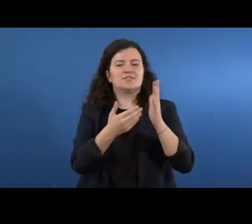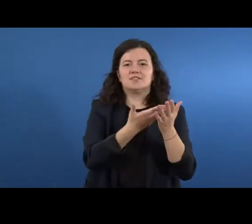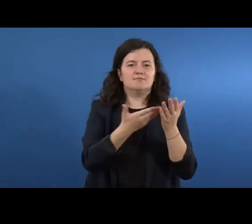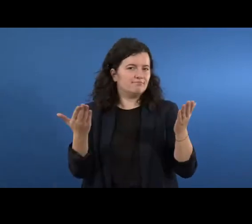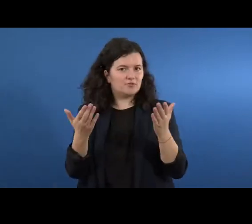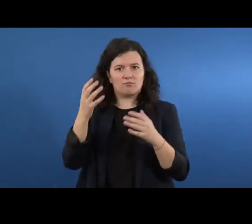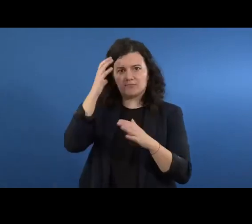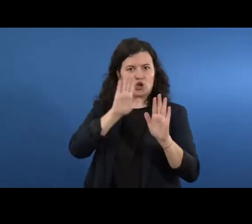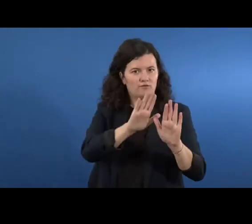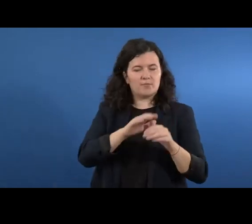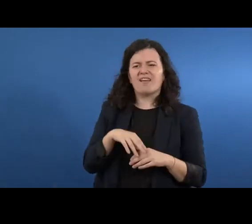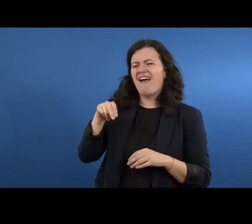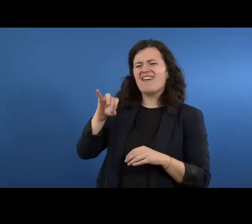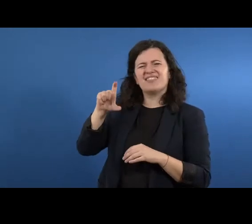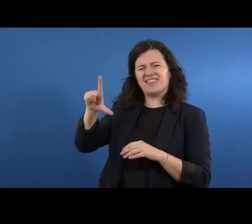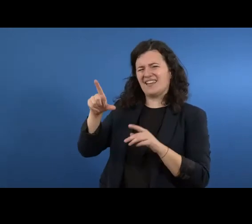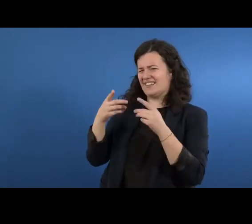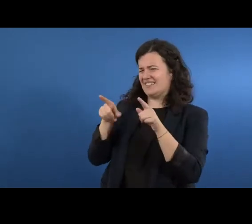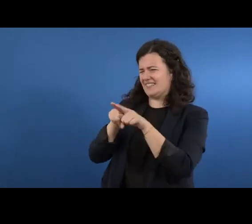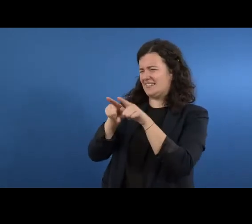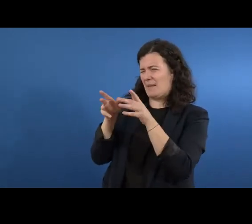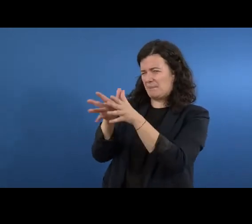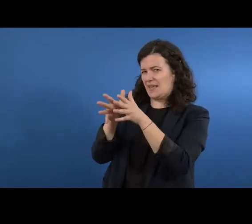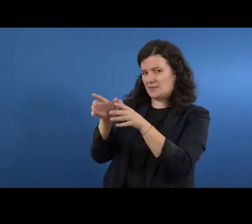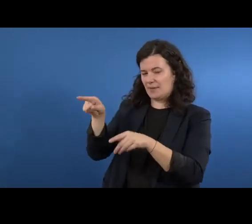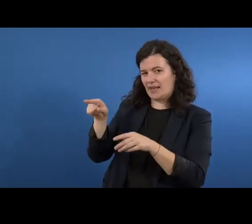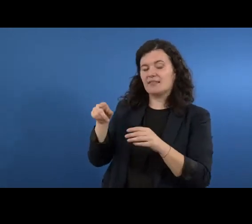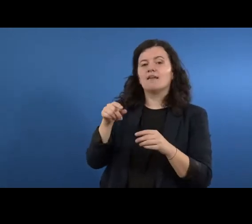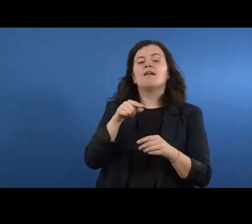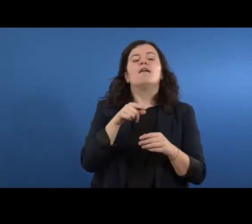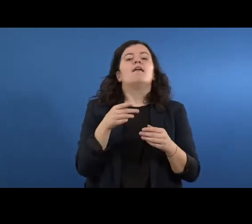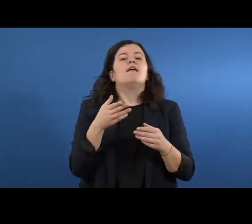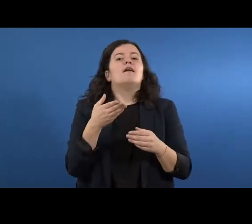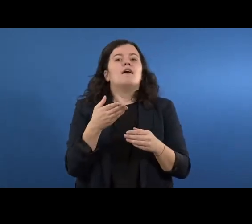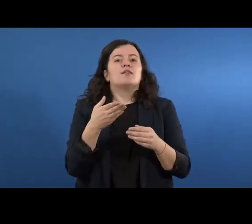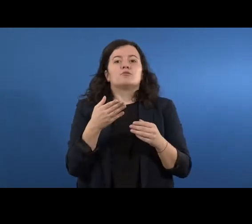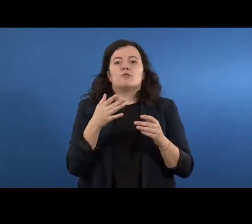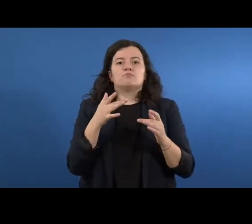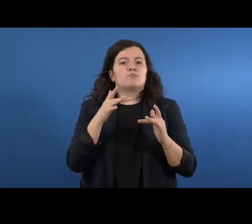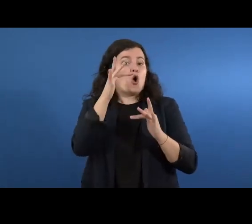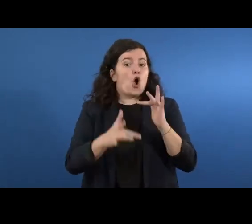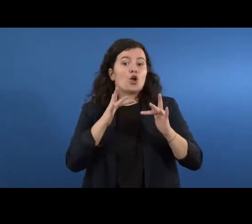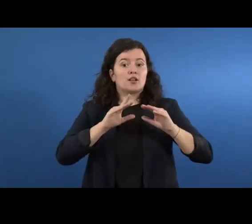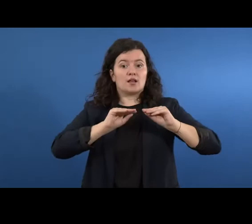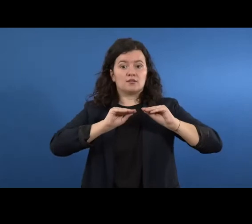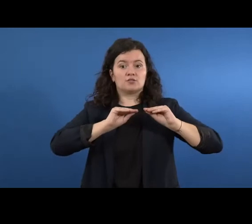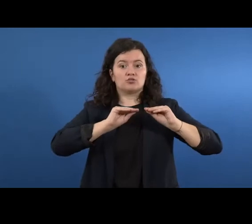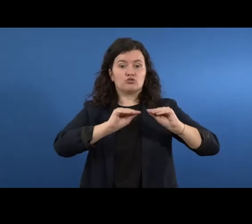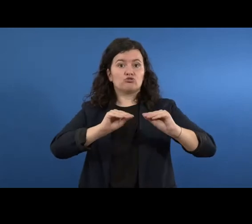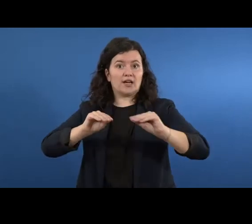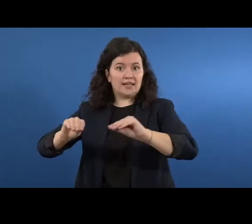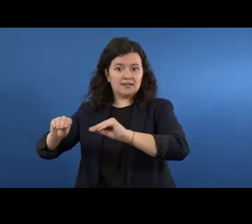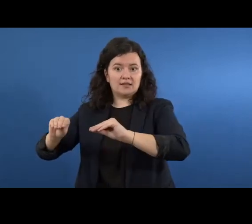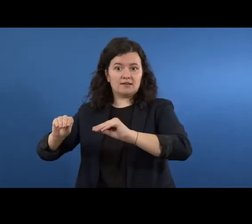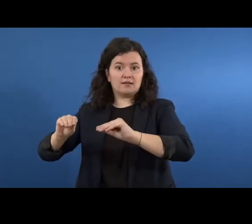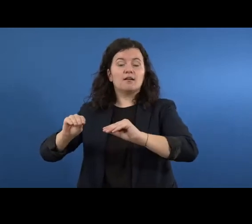we should not only look at, you know, online training opportunities and the fact that they should, you know, be accessible to